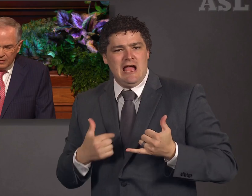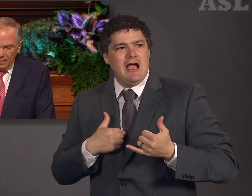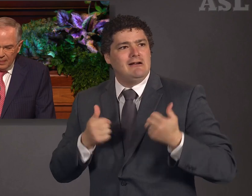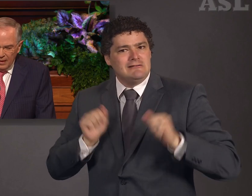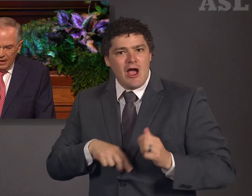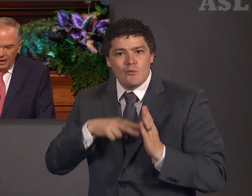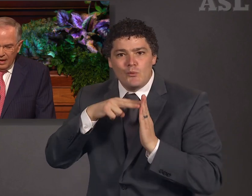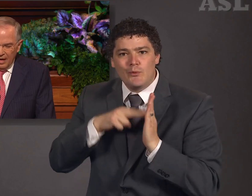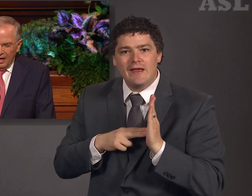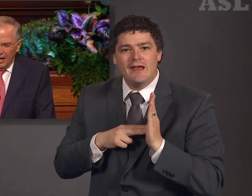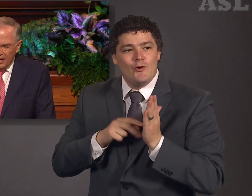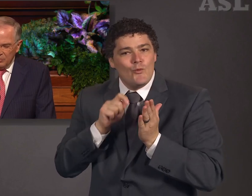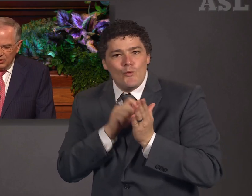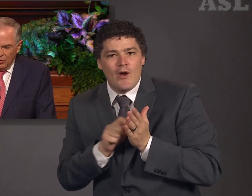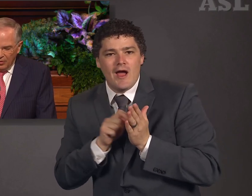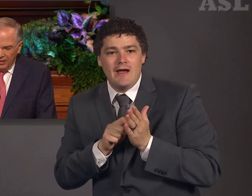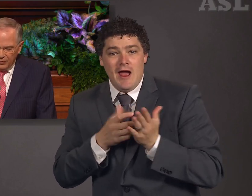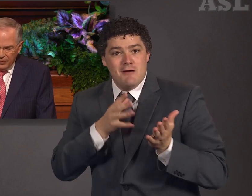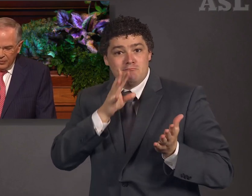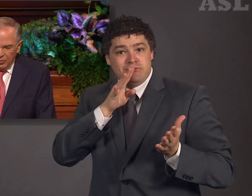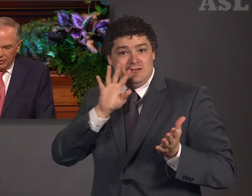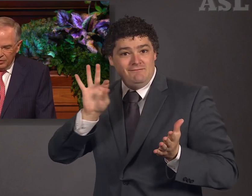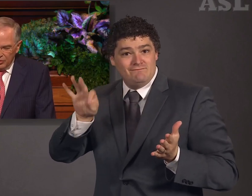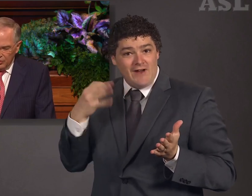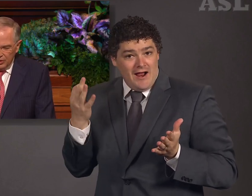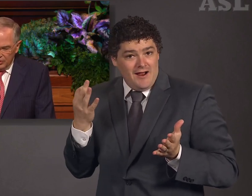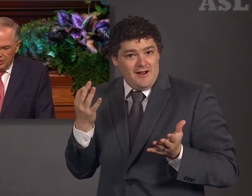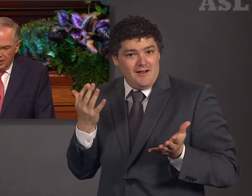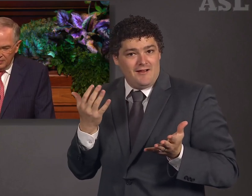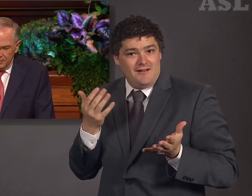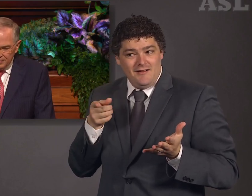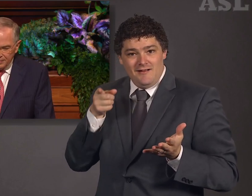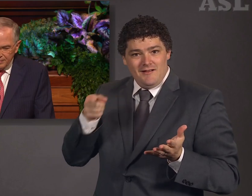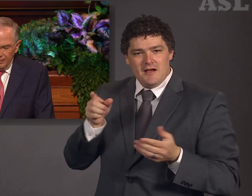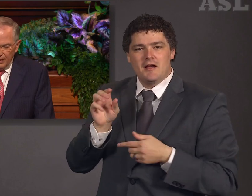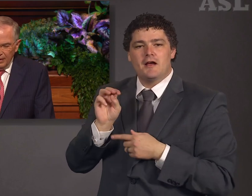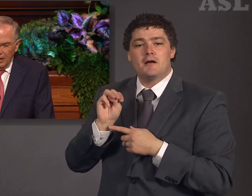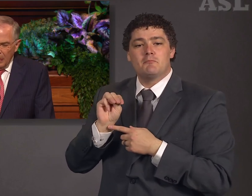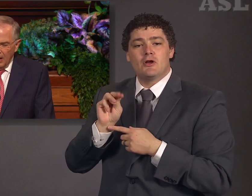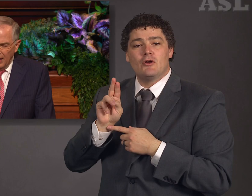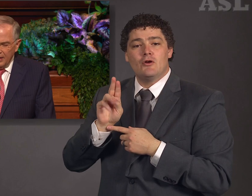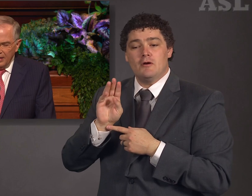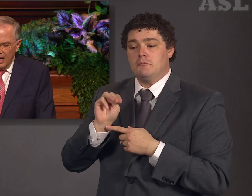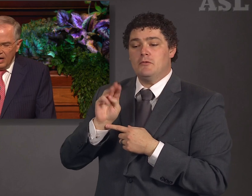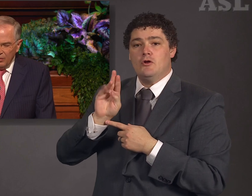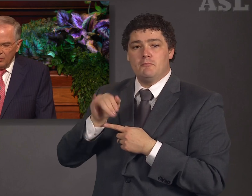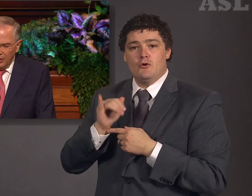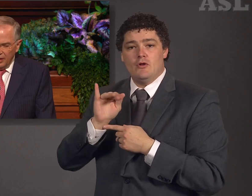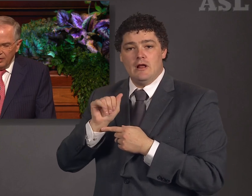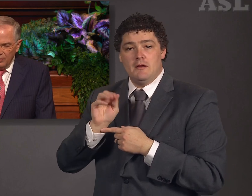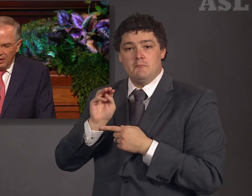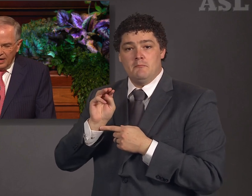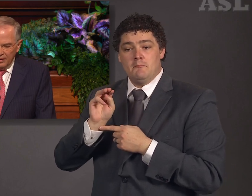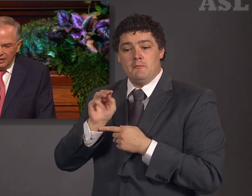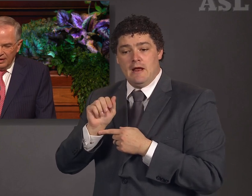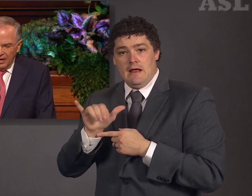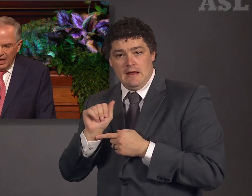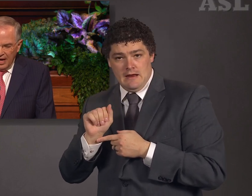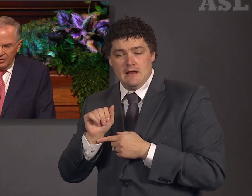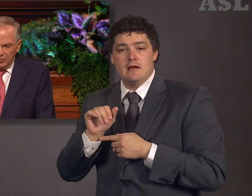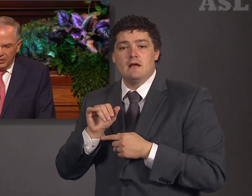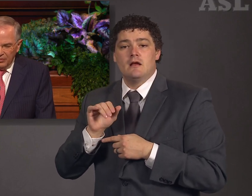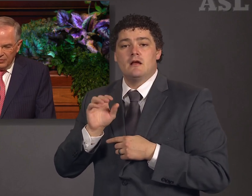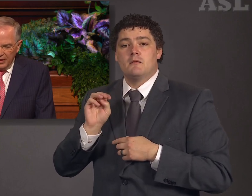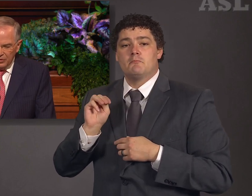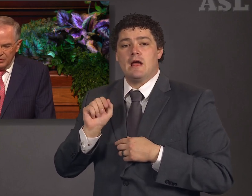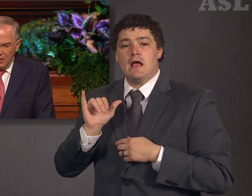school. I am so grateful for what the church has done. I can now read, write,